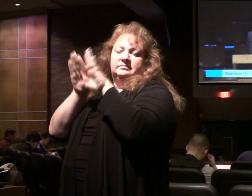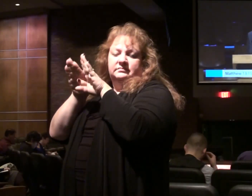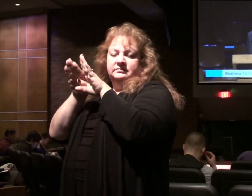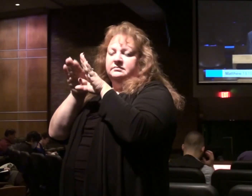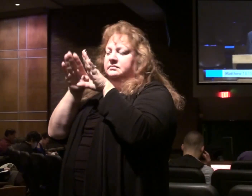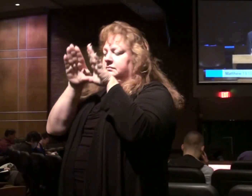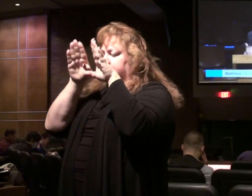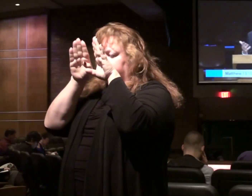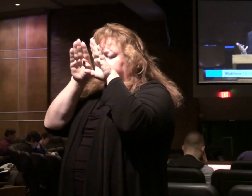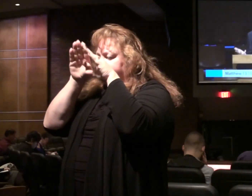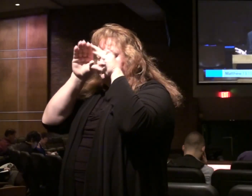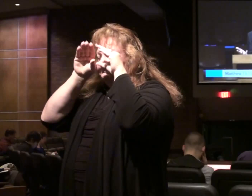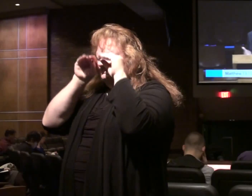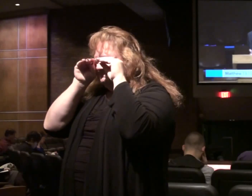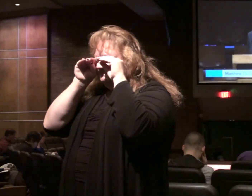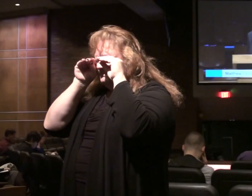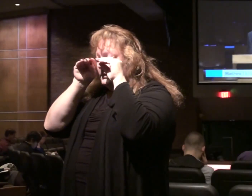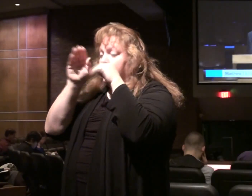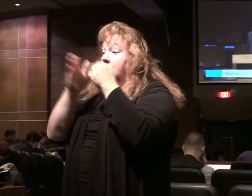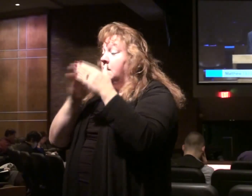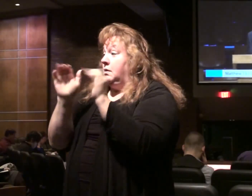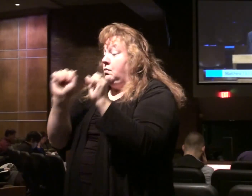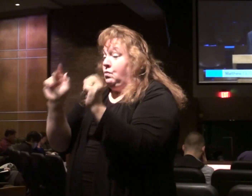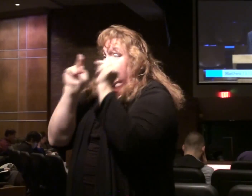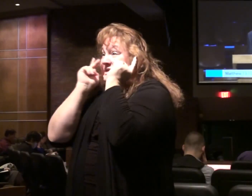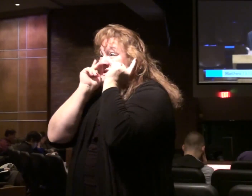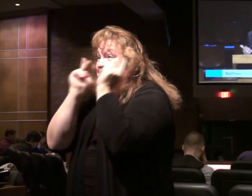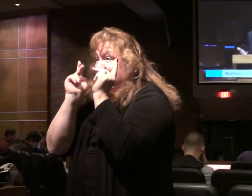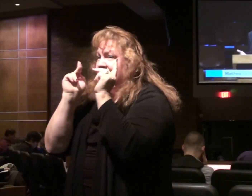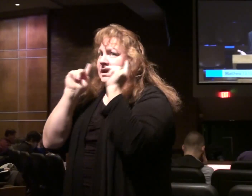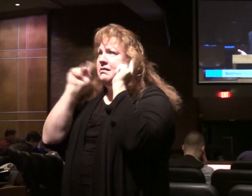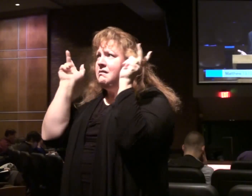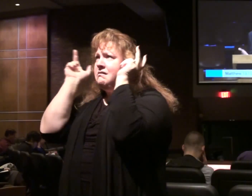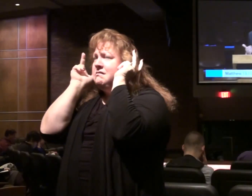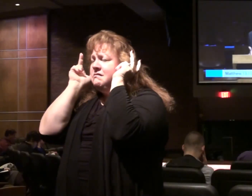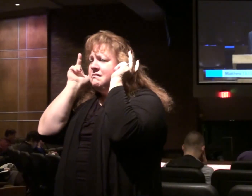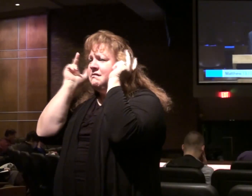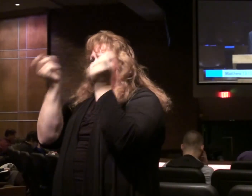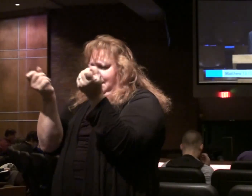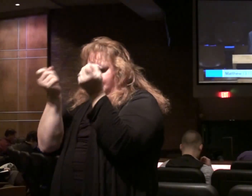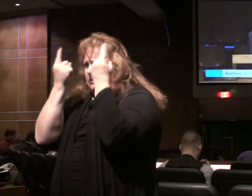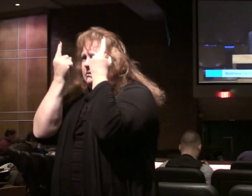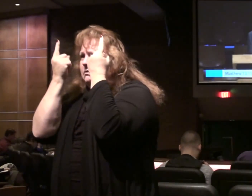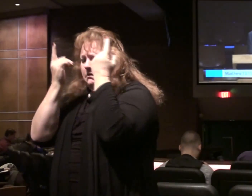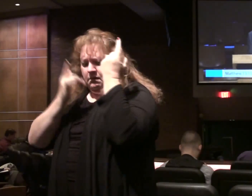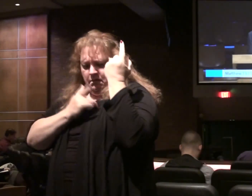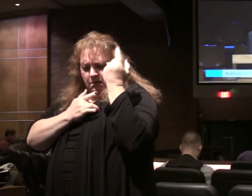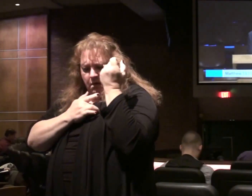eyes, otherwise they would see with their eyes, hear with their ears, and understand with